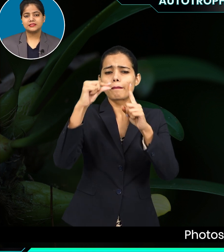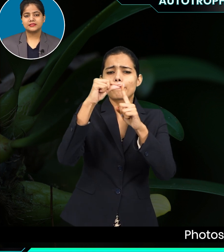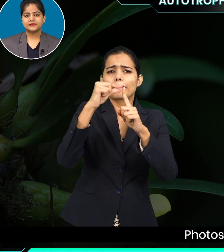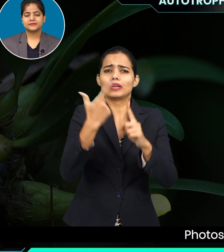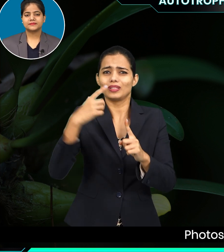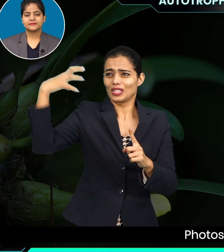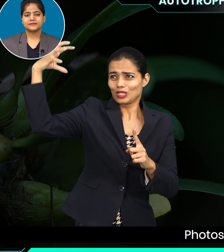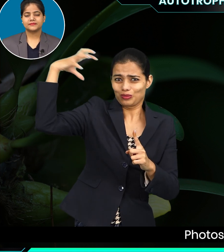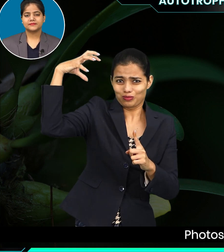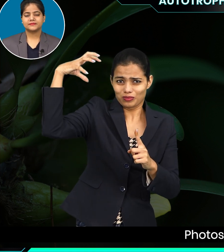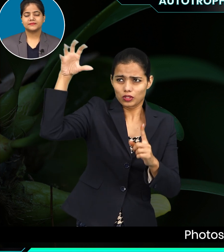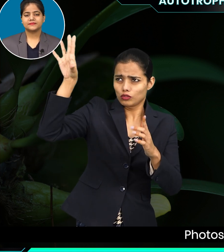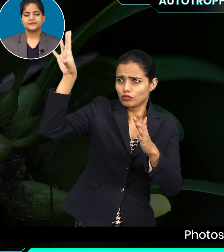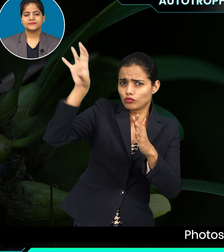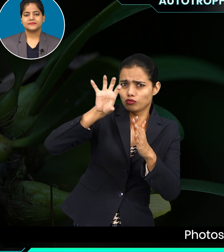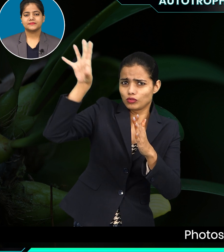photosynthesis,